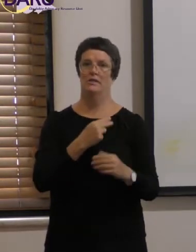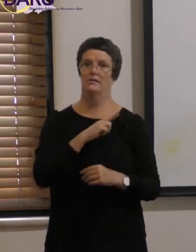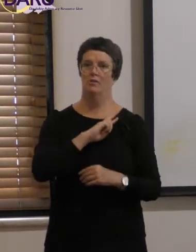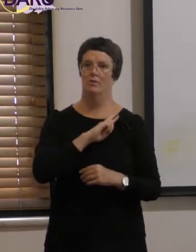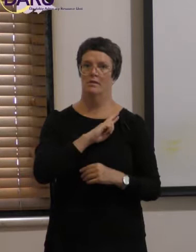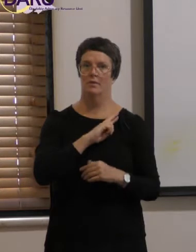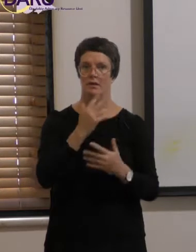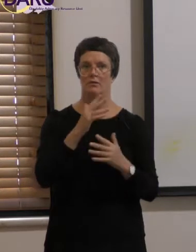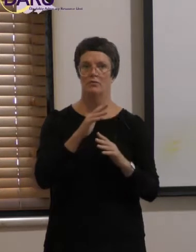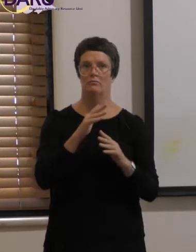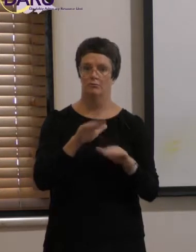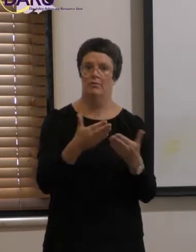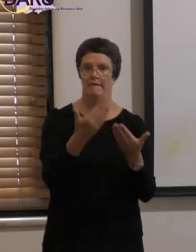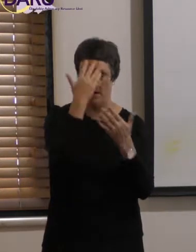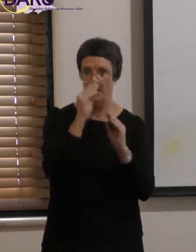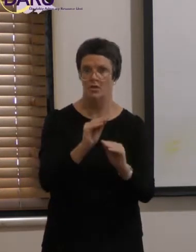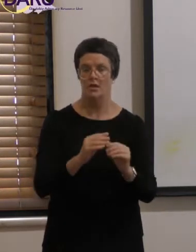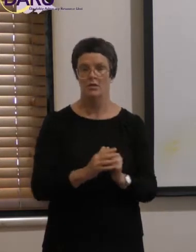but I think